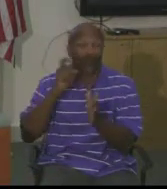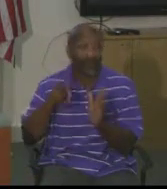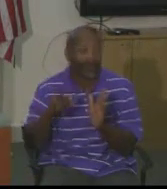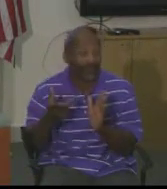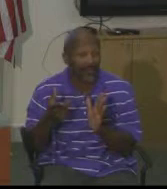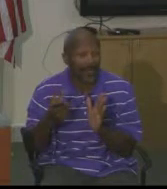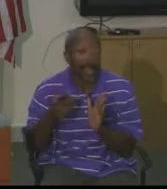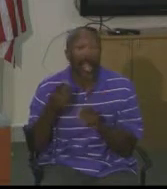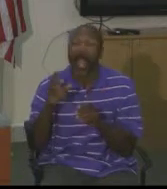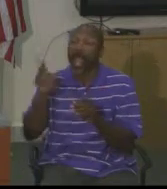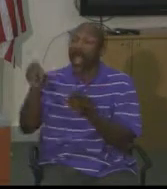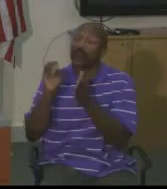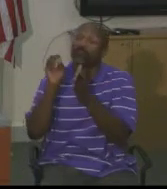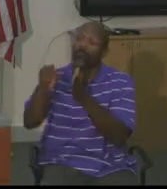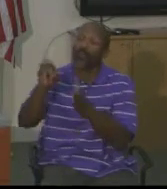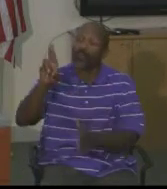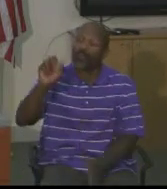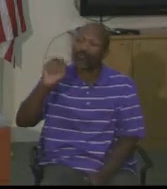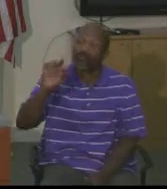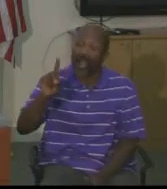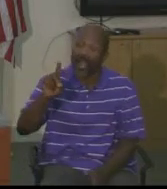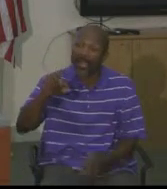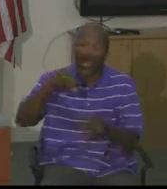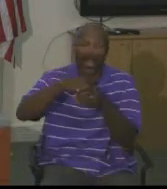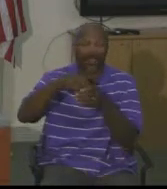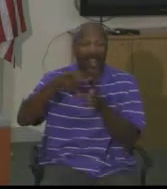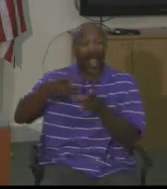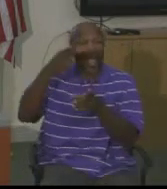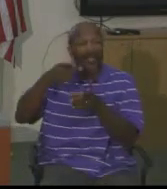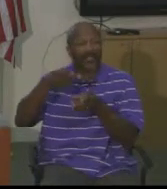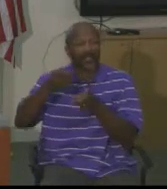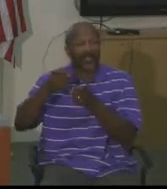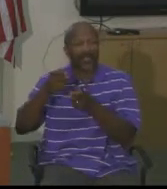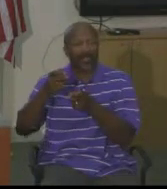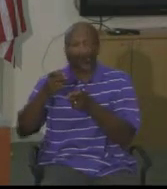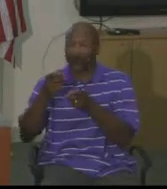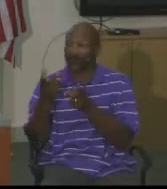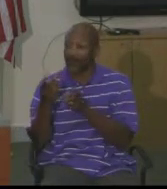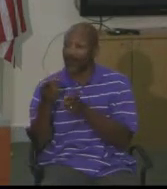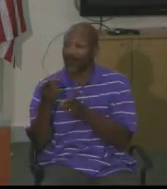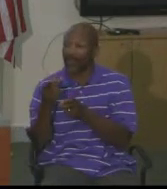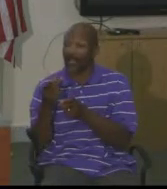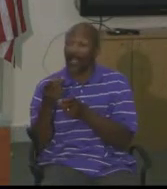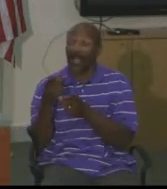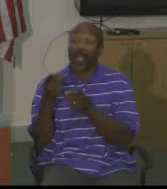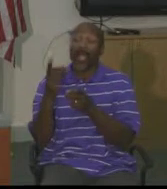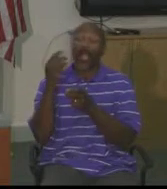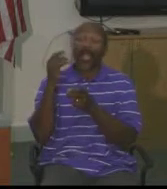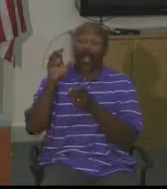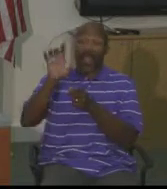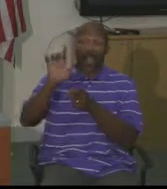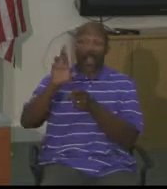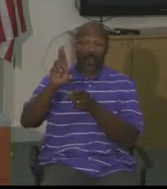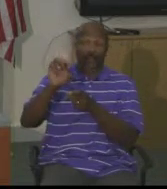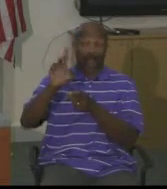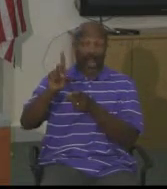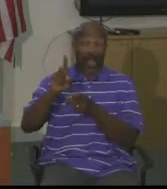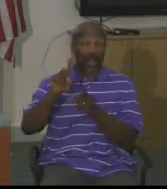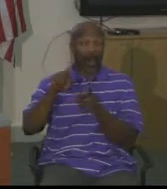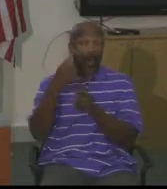I might put the RAID controller in the high-speed slot. Even though the RAID controller is only 8x